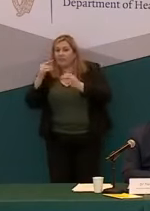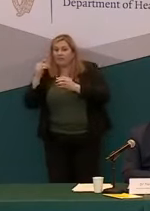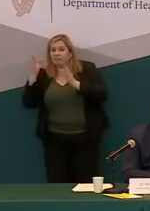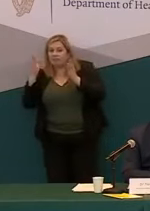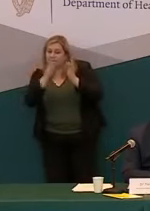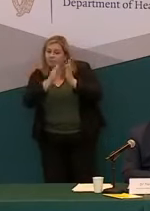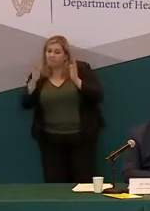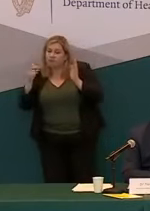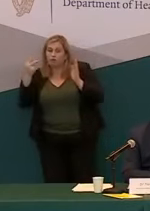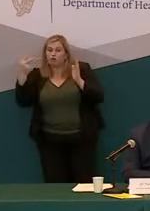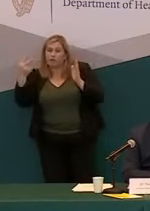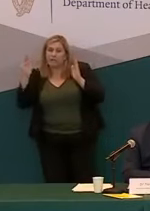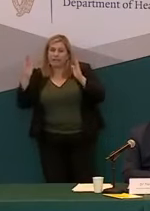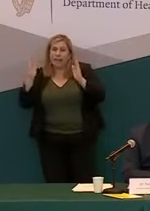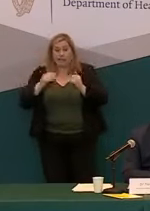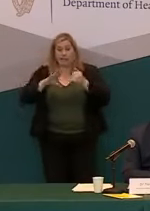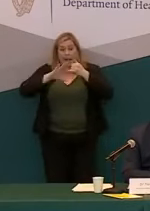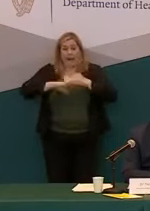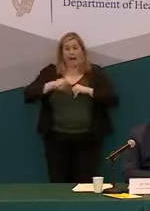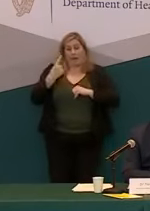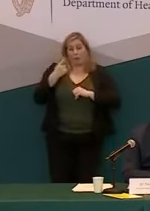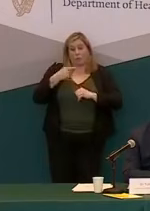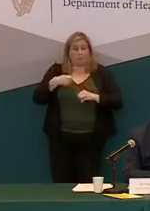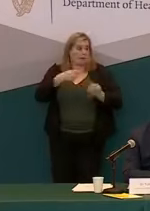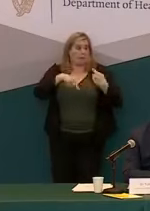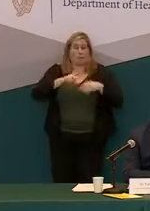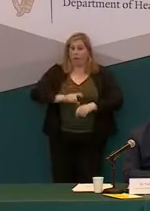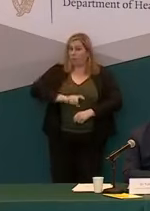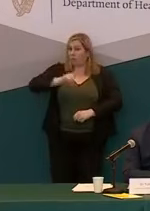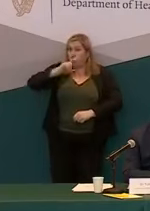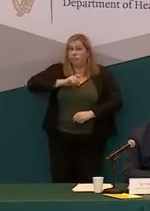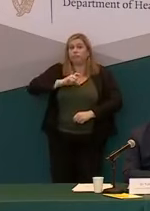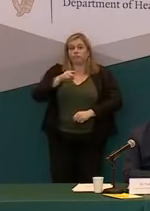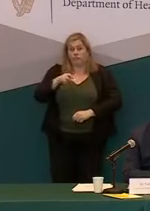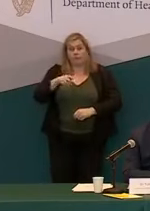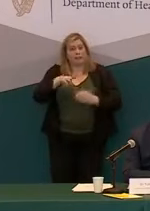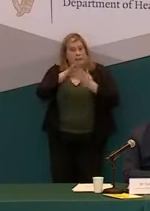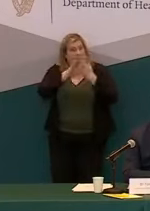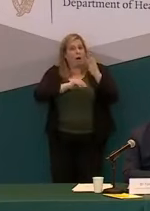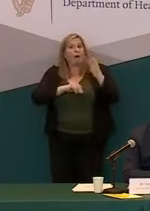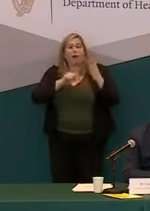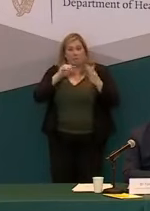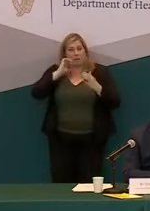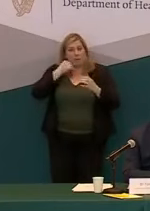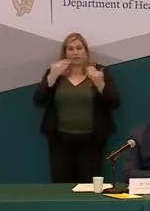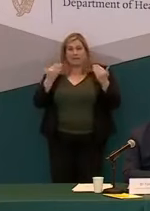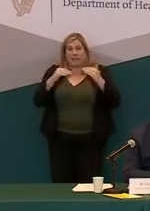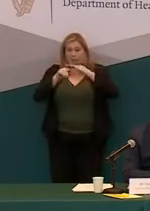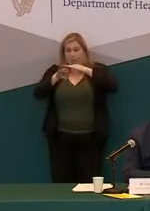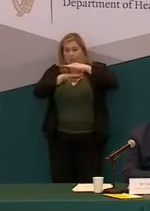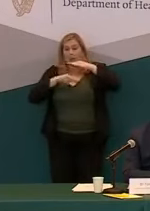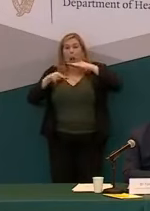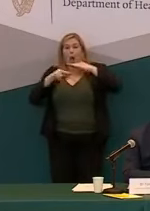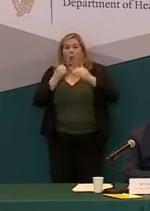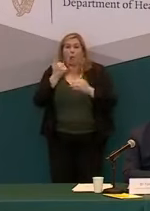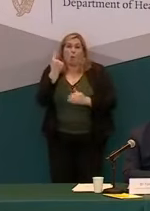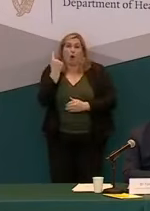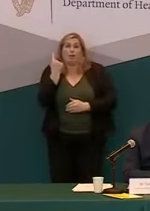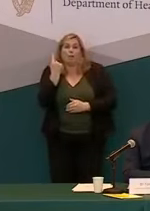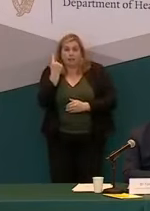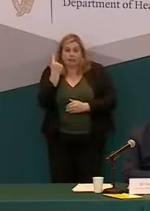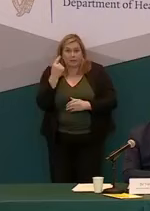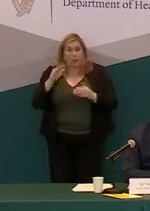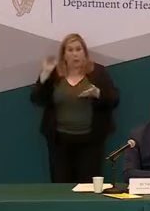panel shows the pretty high level of confidence in this model that the reproduction number is now below 1. So